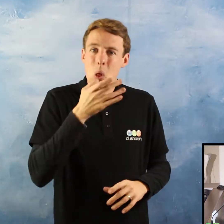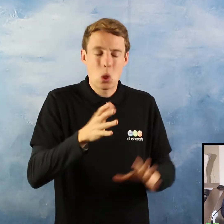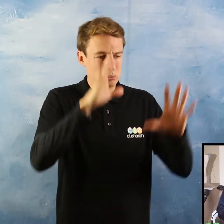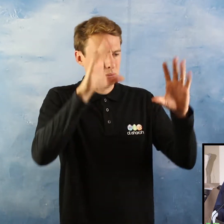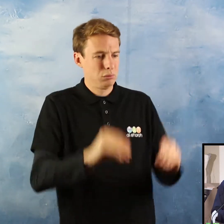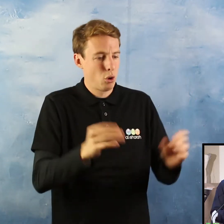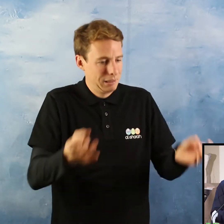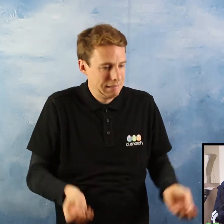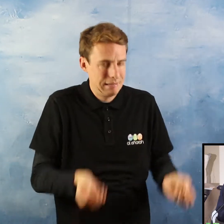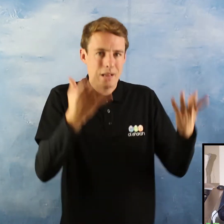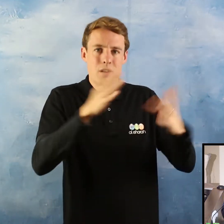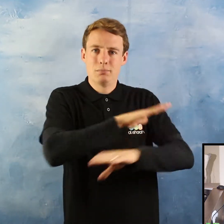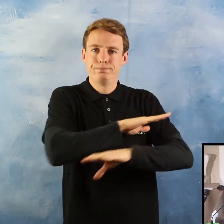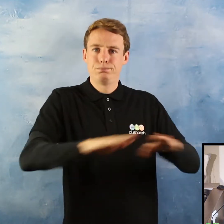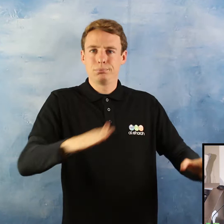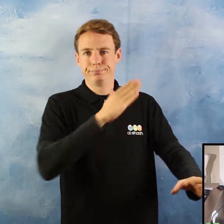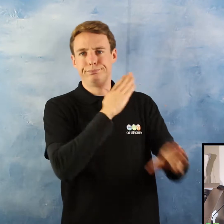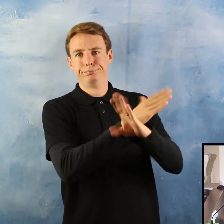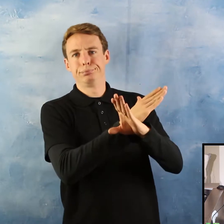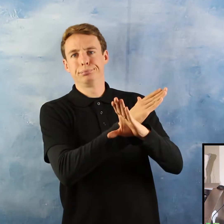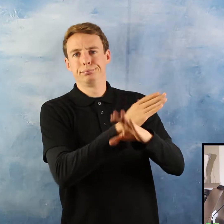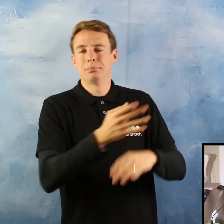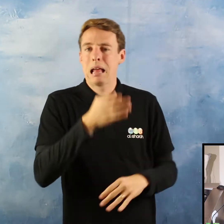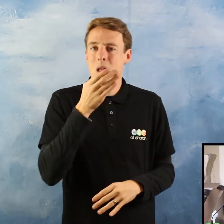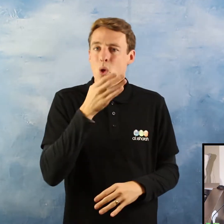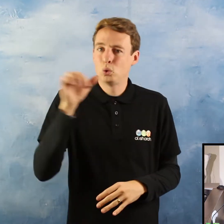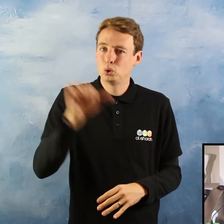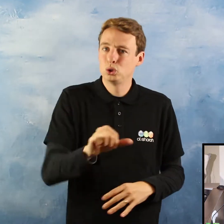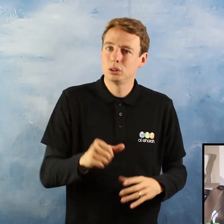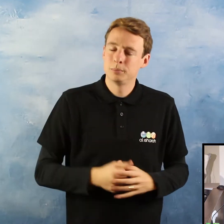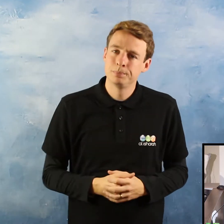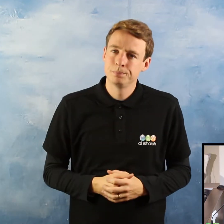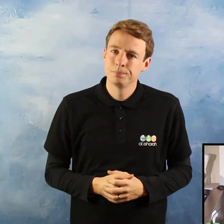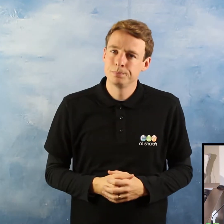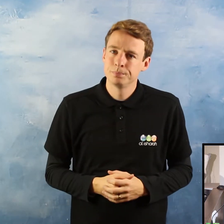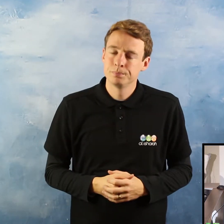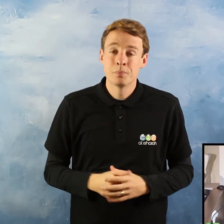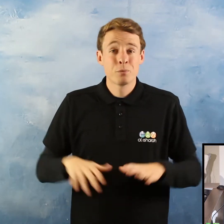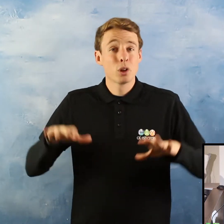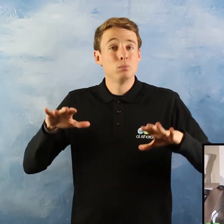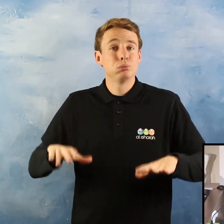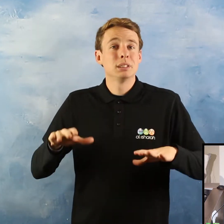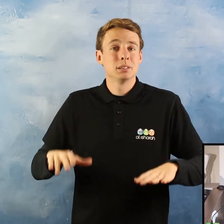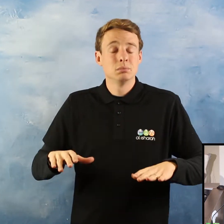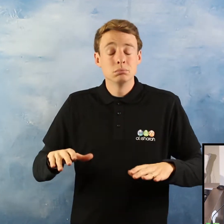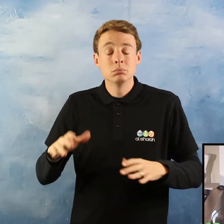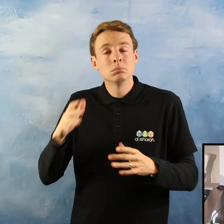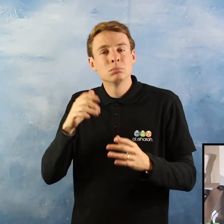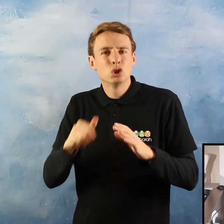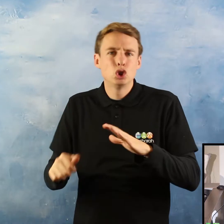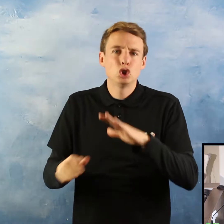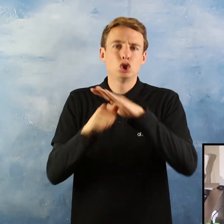interesting, that our chief medical officer, Sally Davis, she